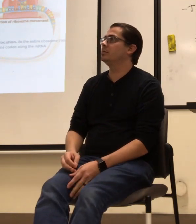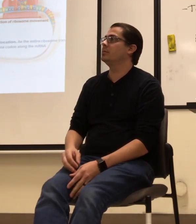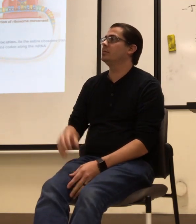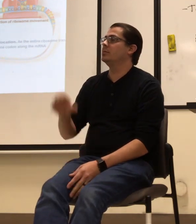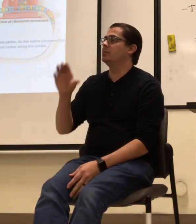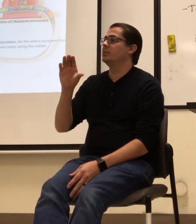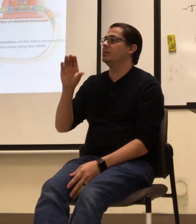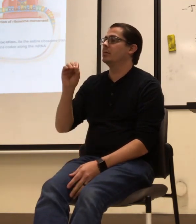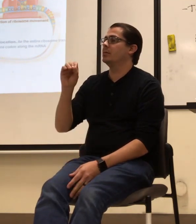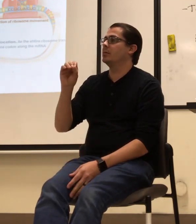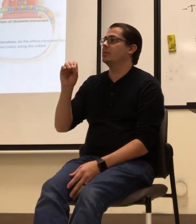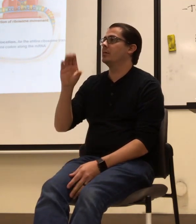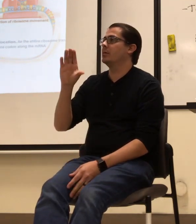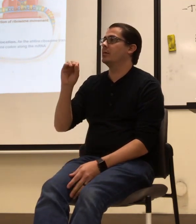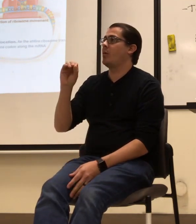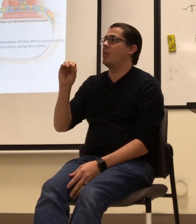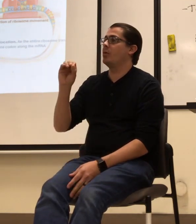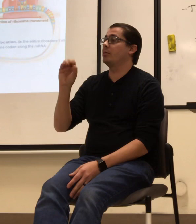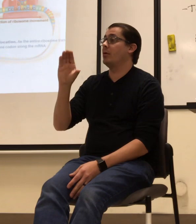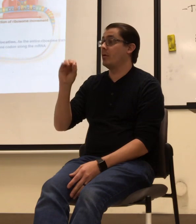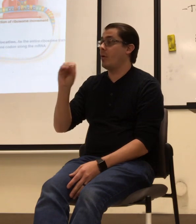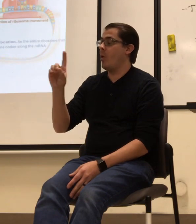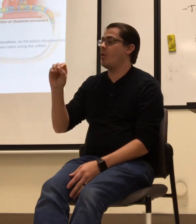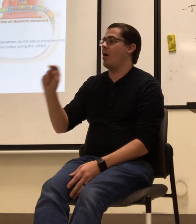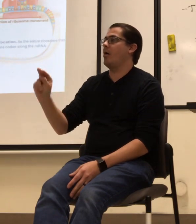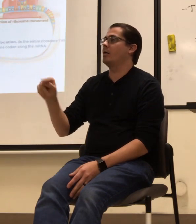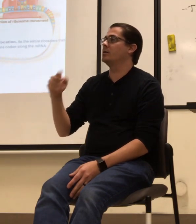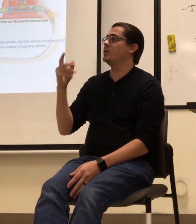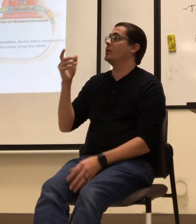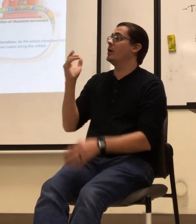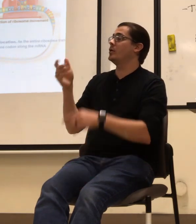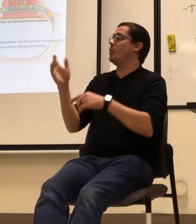So instead of being at the A site, it's at the P site.